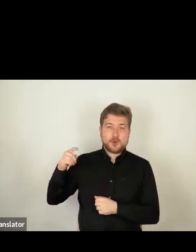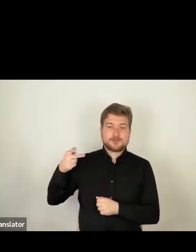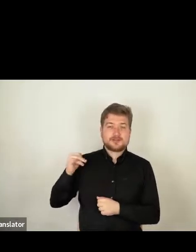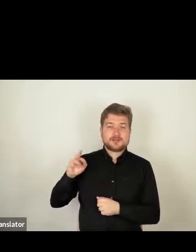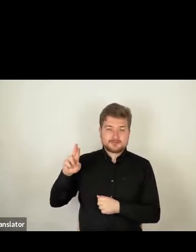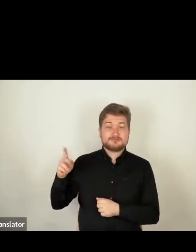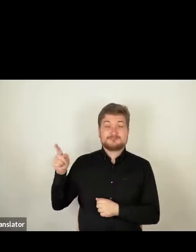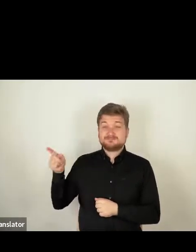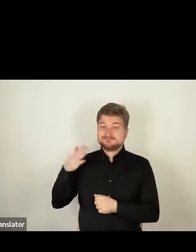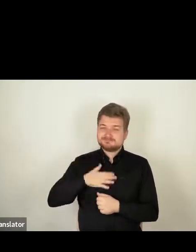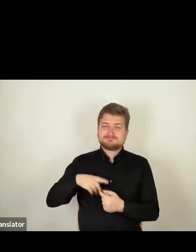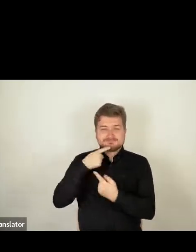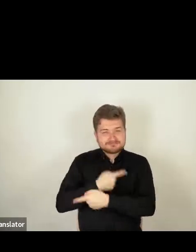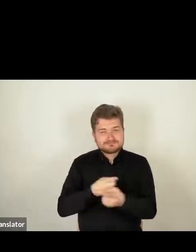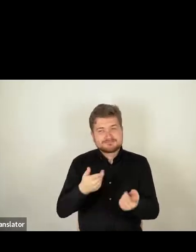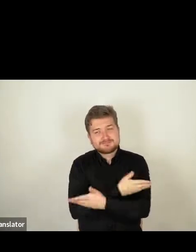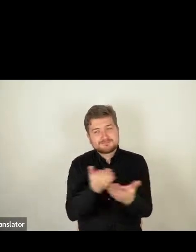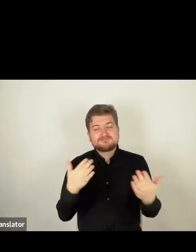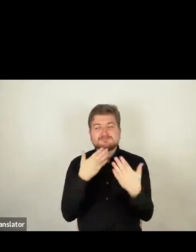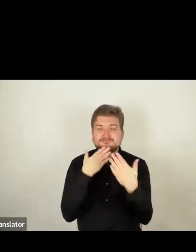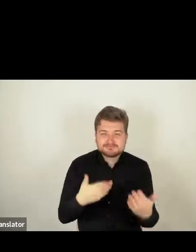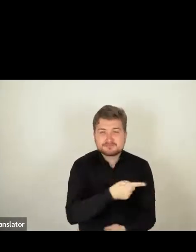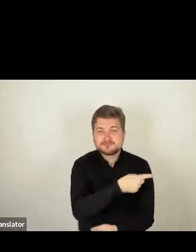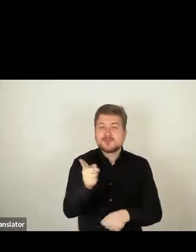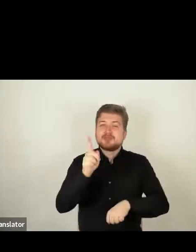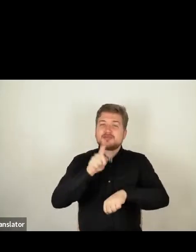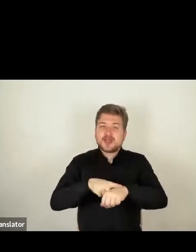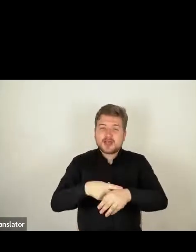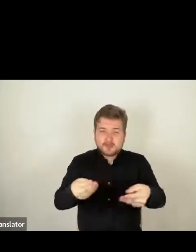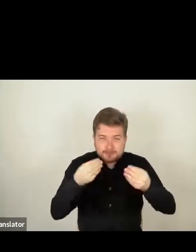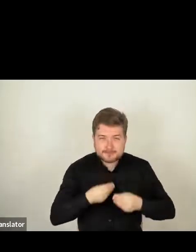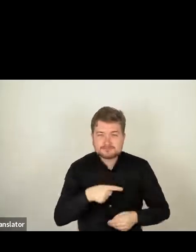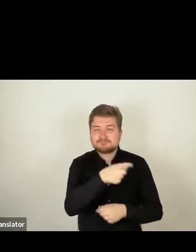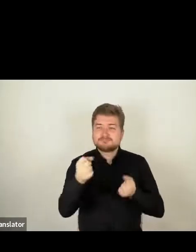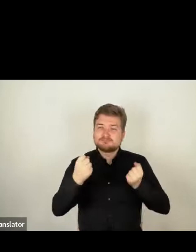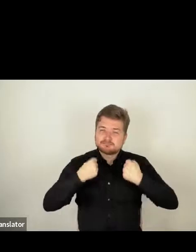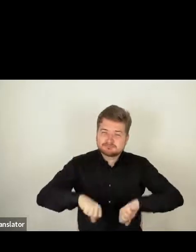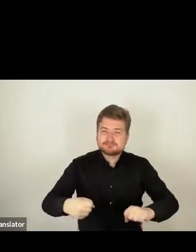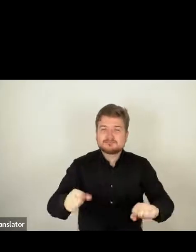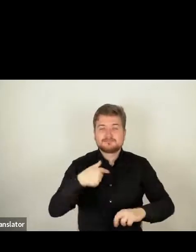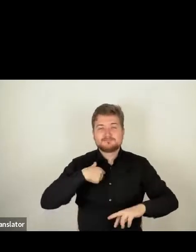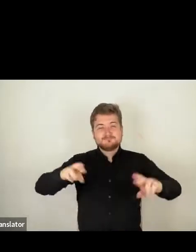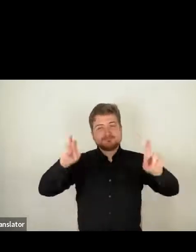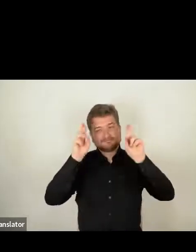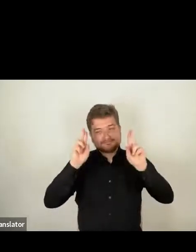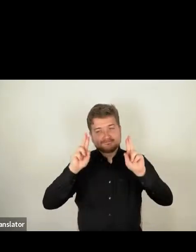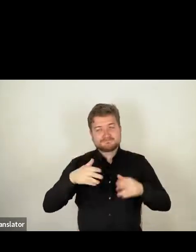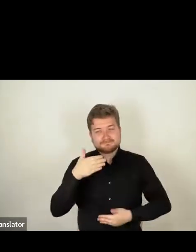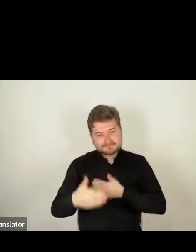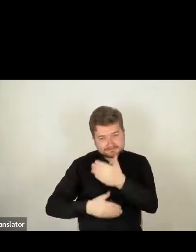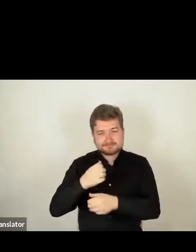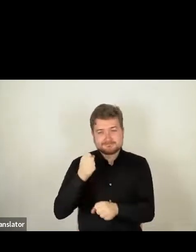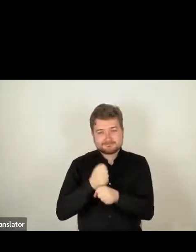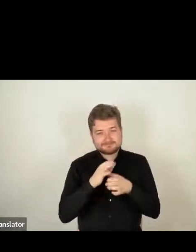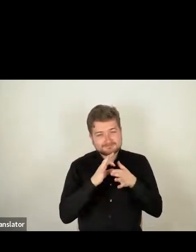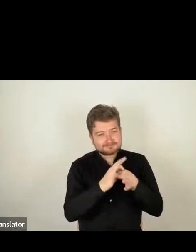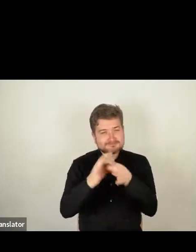your interest. And we look forward to more work together in the months and years ahead. Thank you very much.